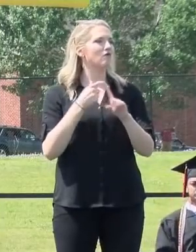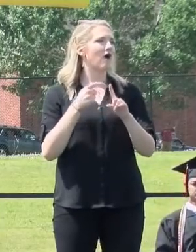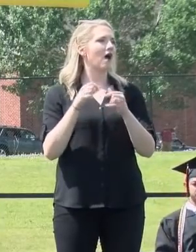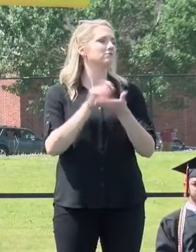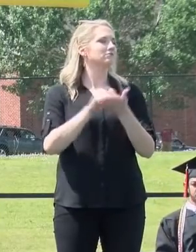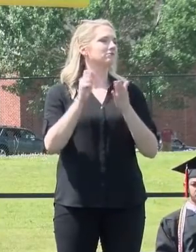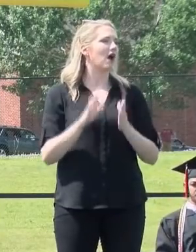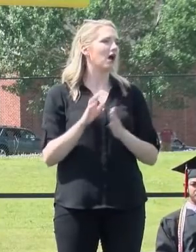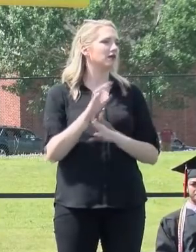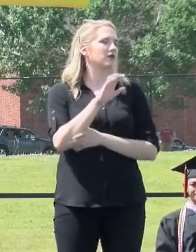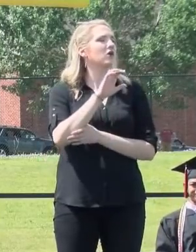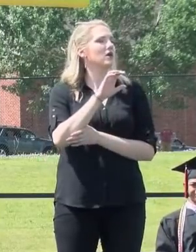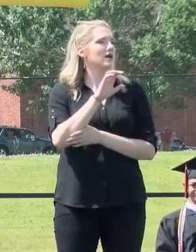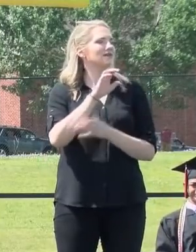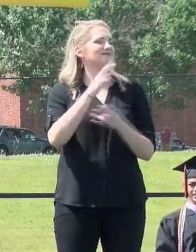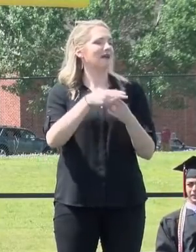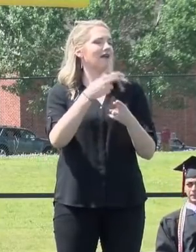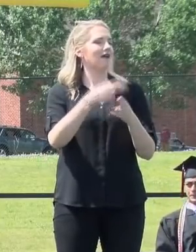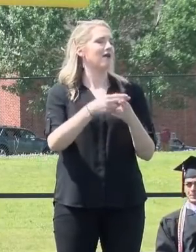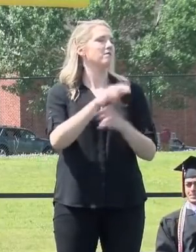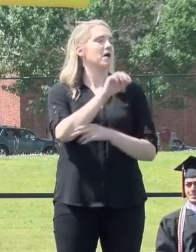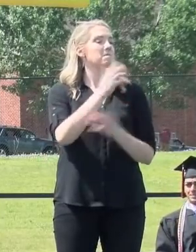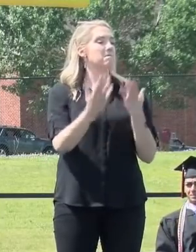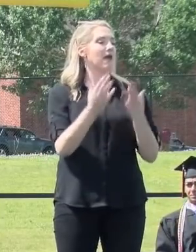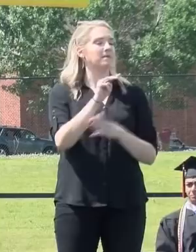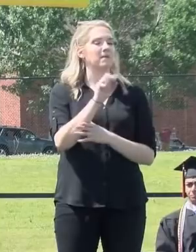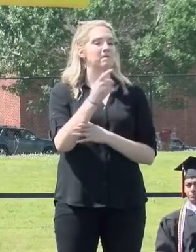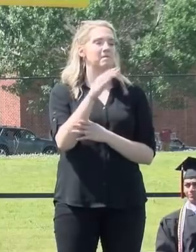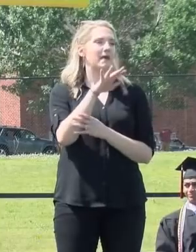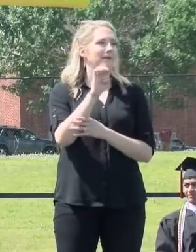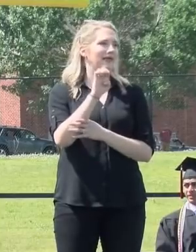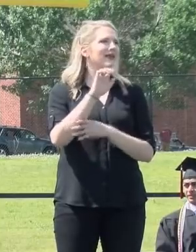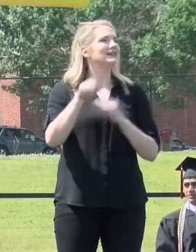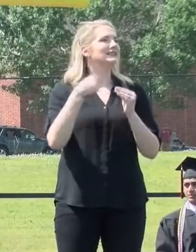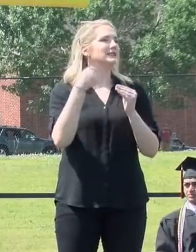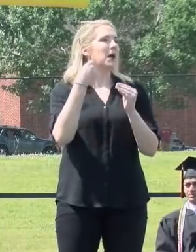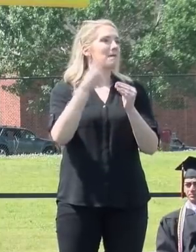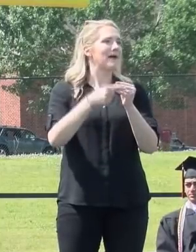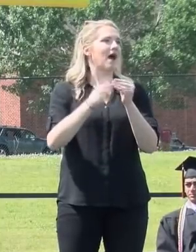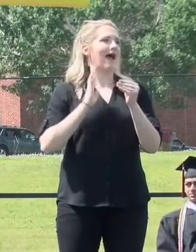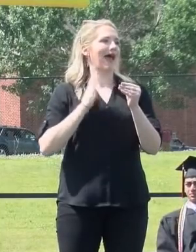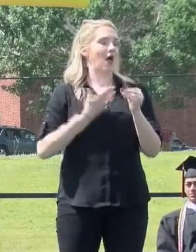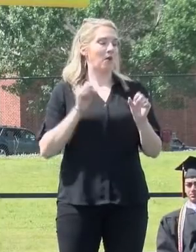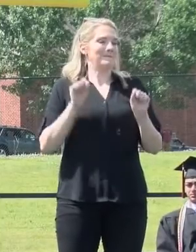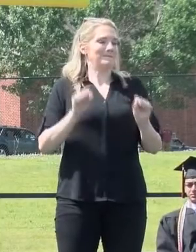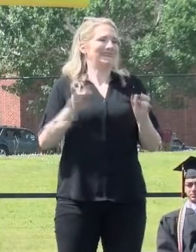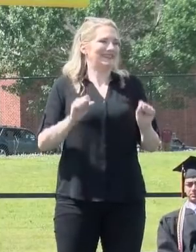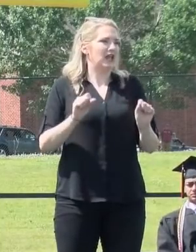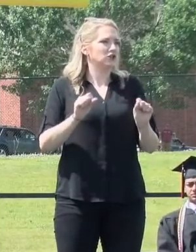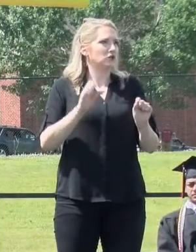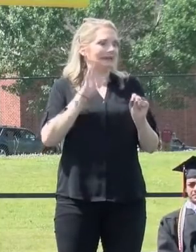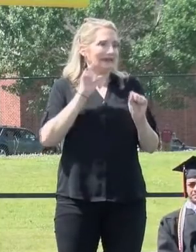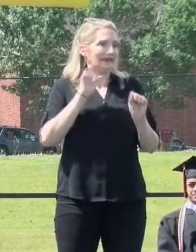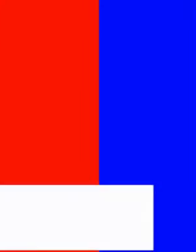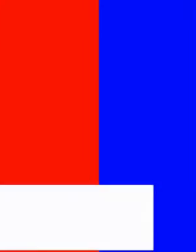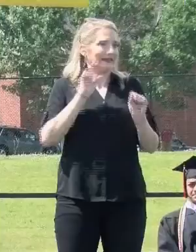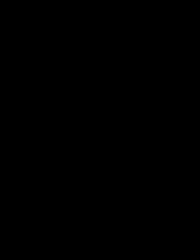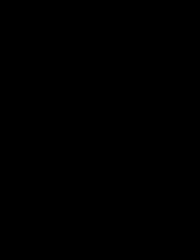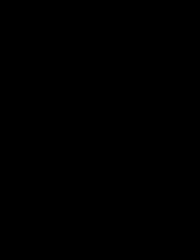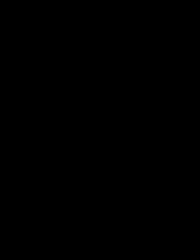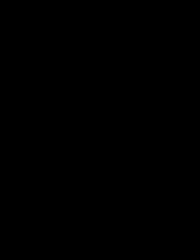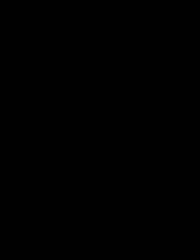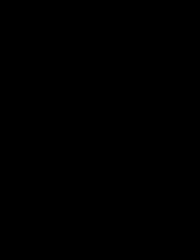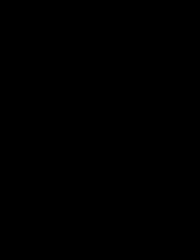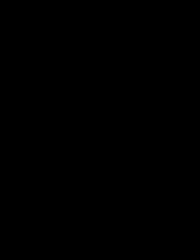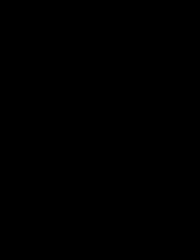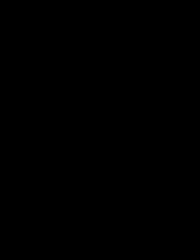titled Maybe, a story about the endless potential in all of us. This story is about everything you